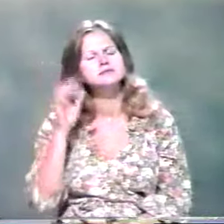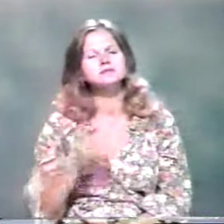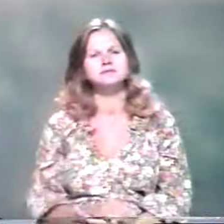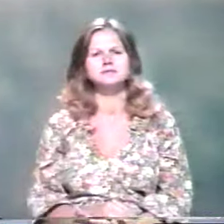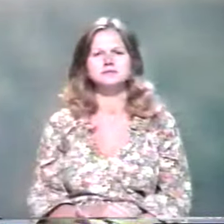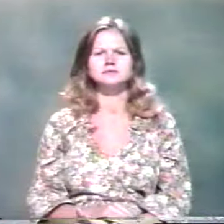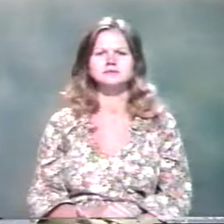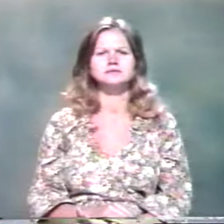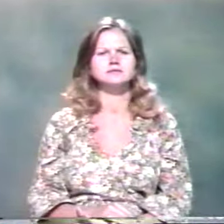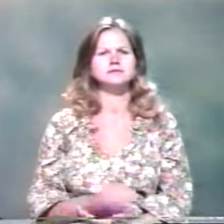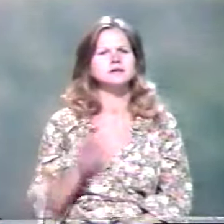Listen.